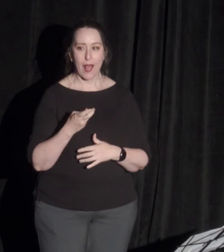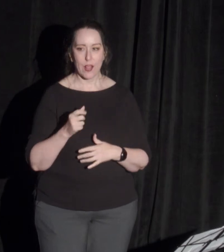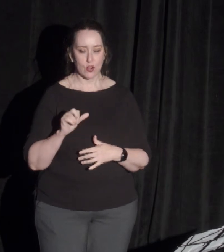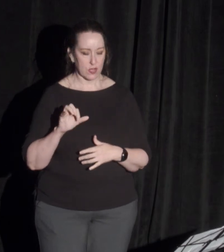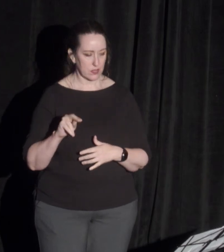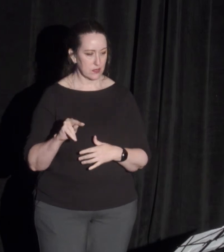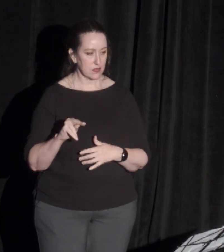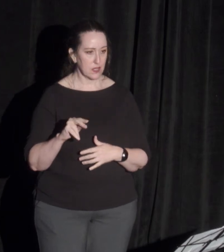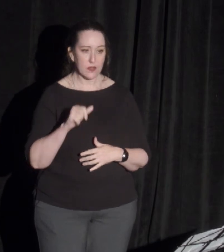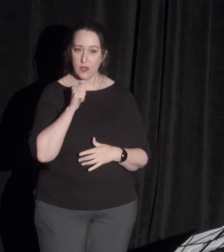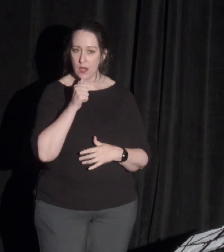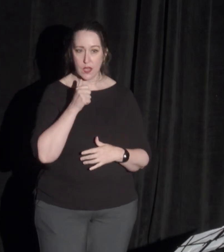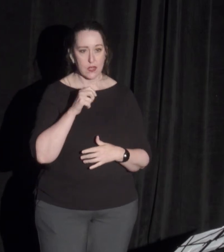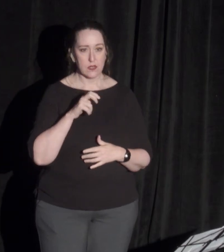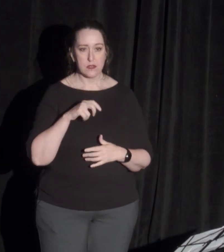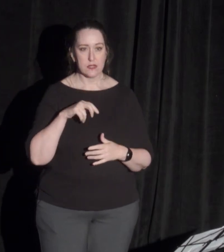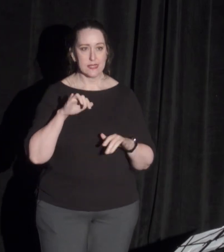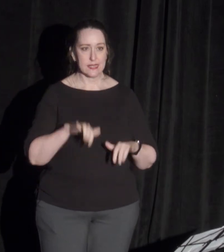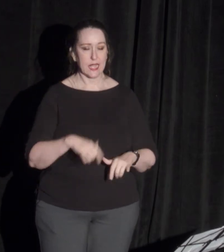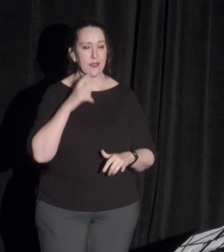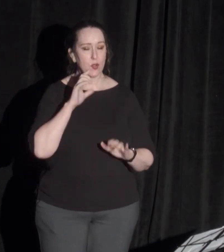not stating for photographs, the Hugo team would like to wish